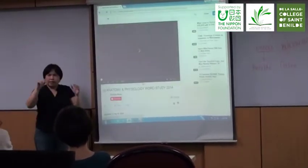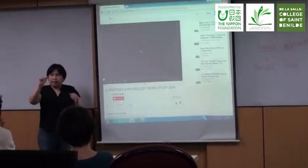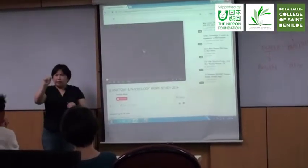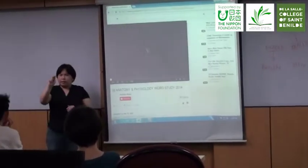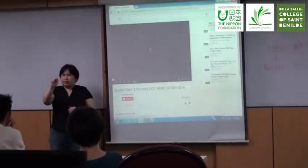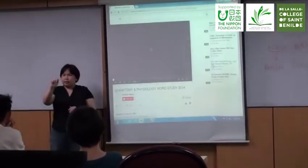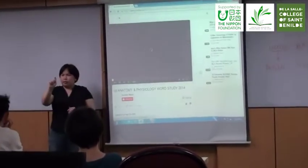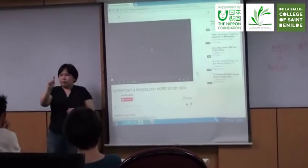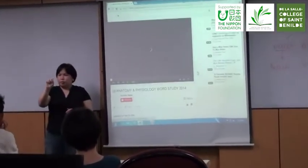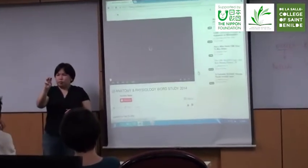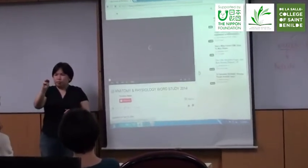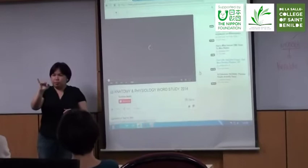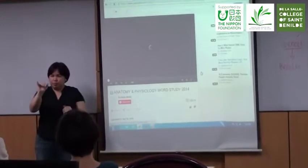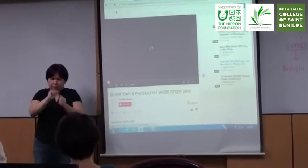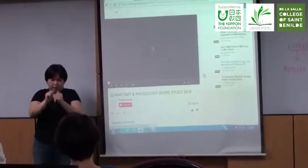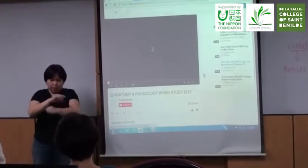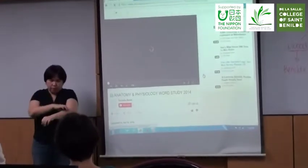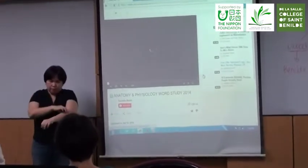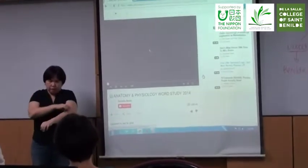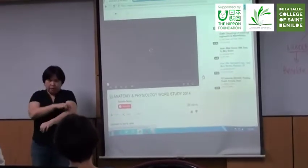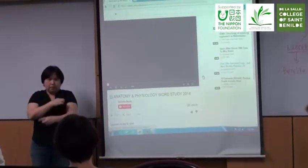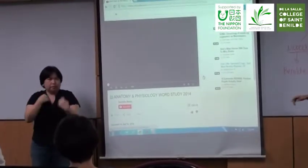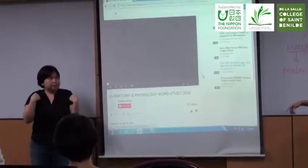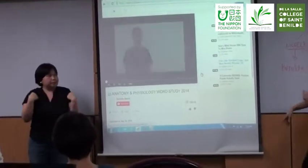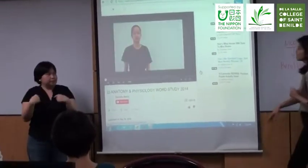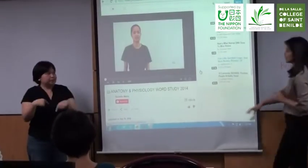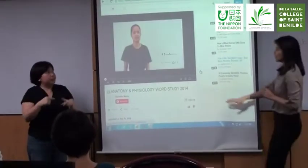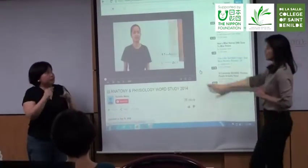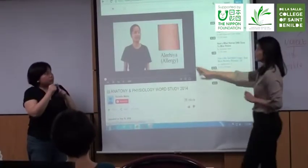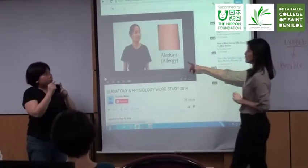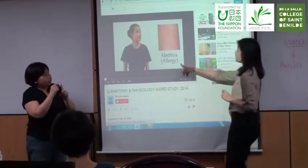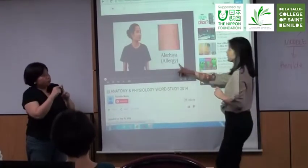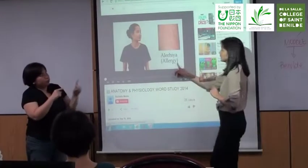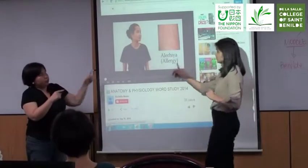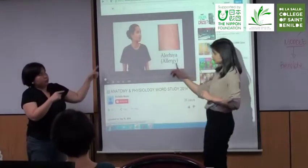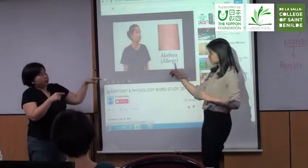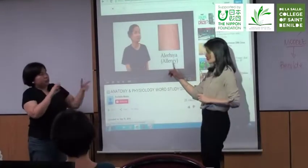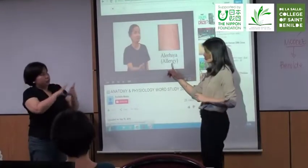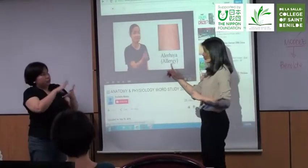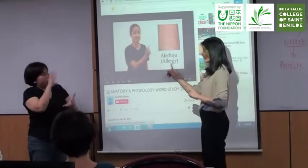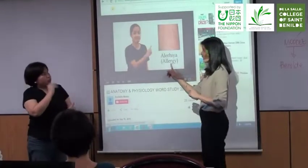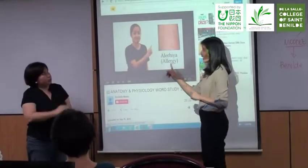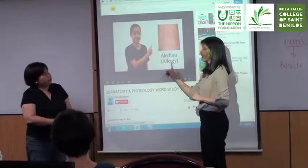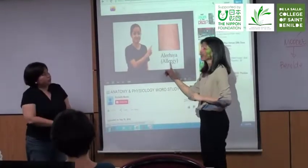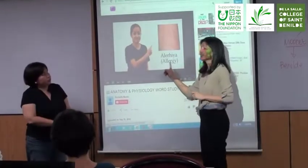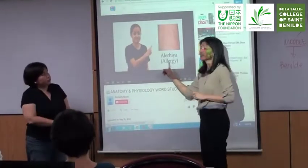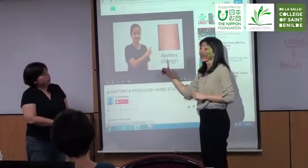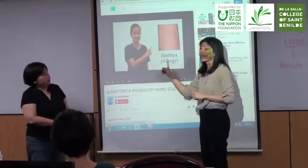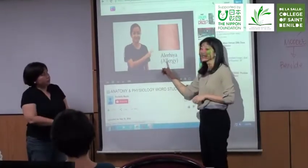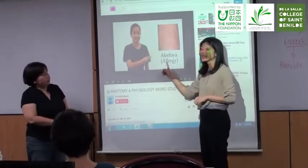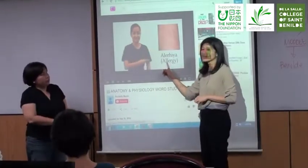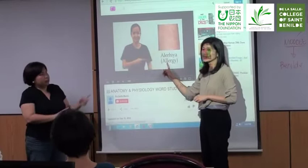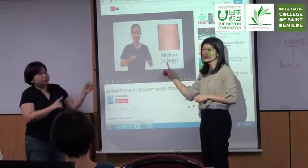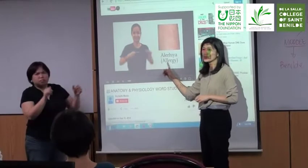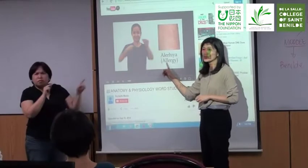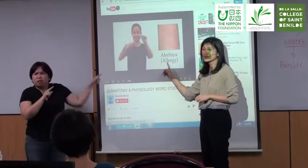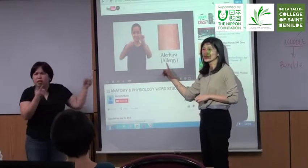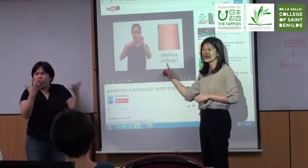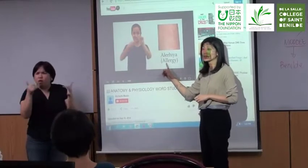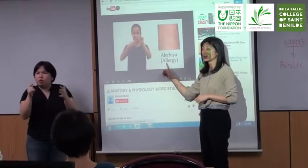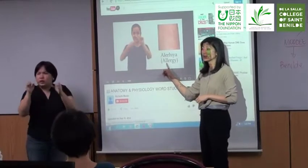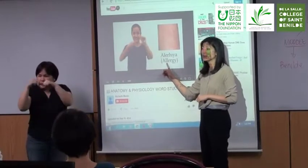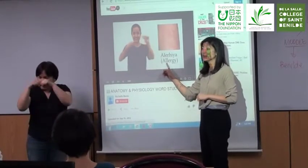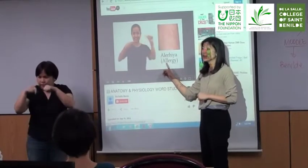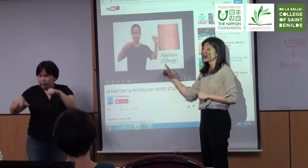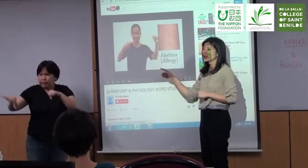word study. Okay, the Anatomy and Physiology word study would be a grade science that we use in